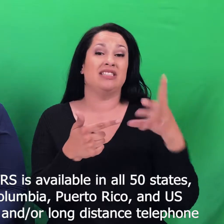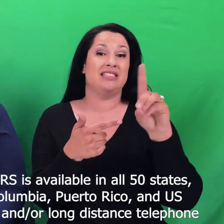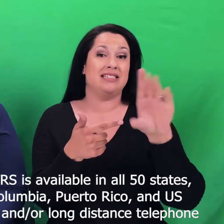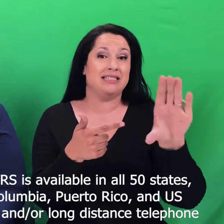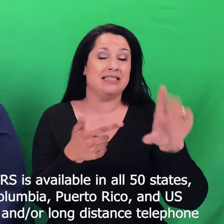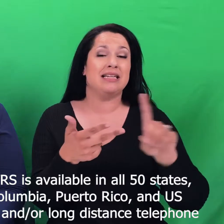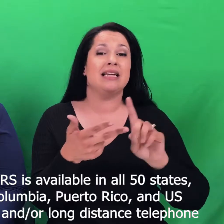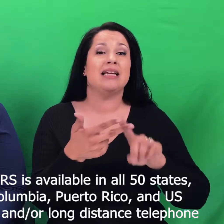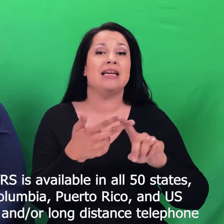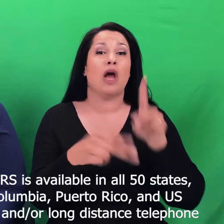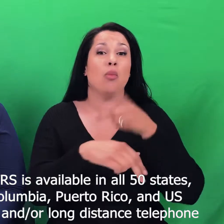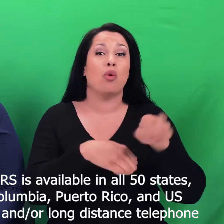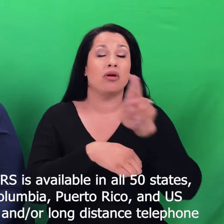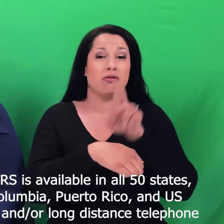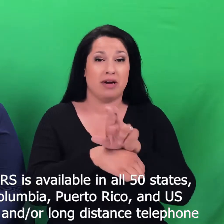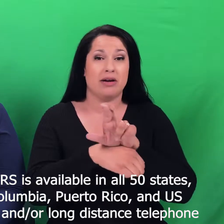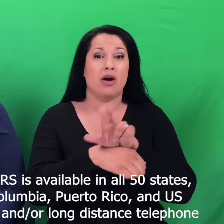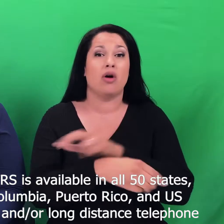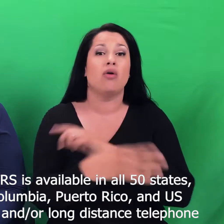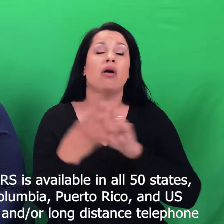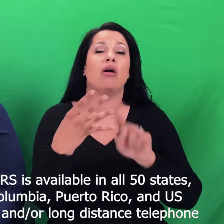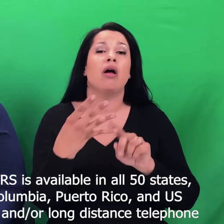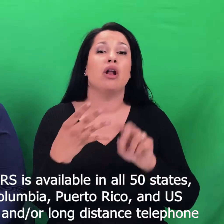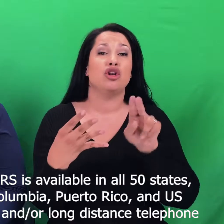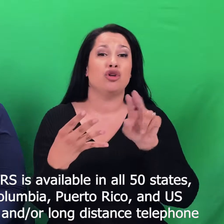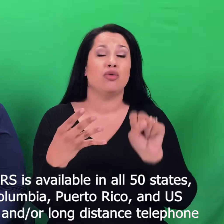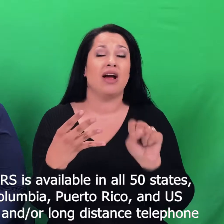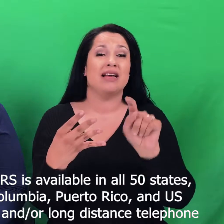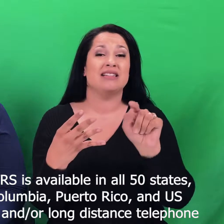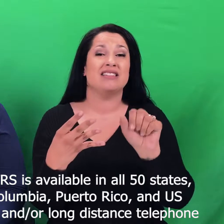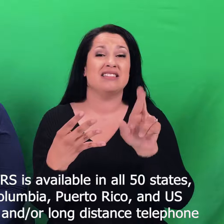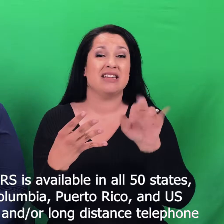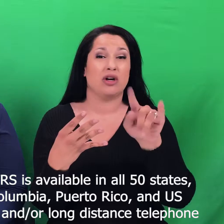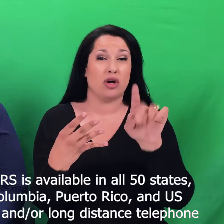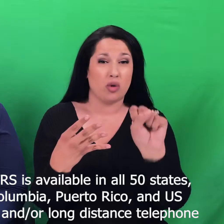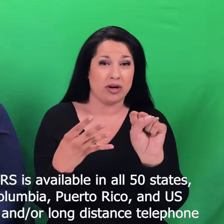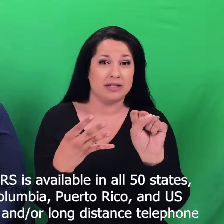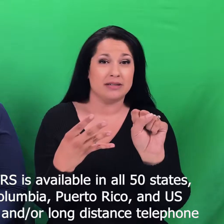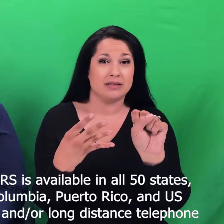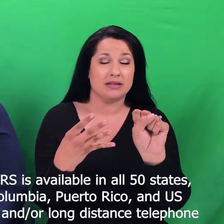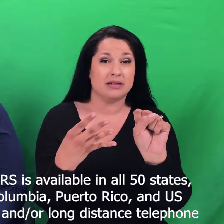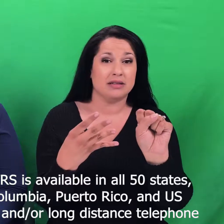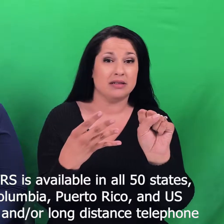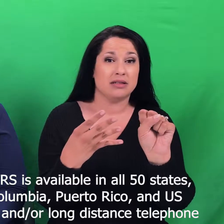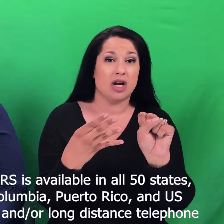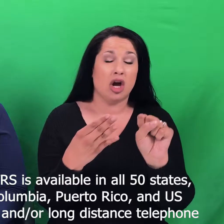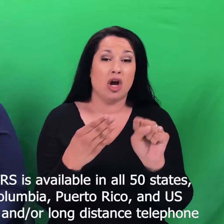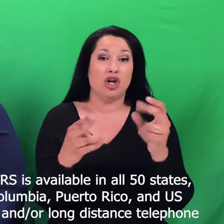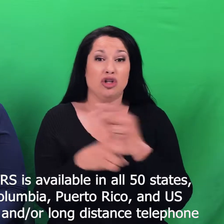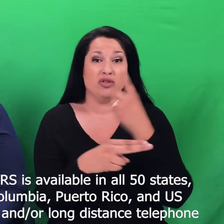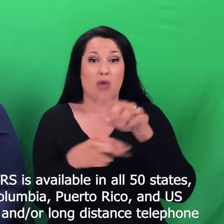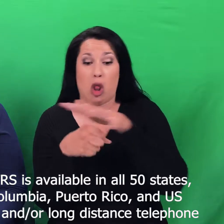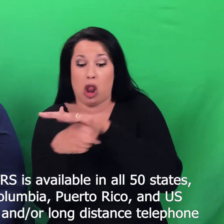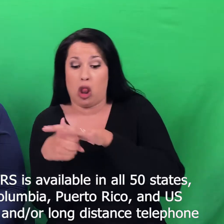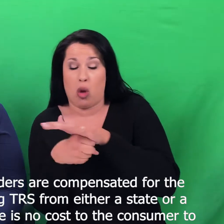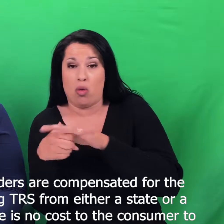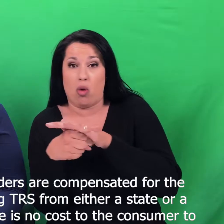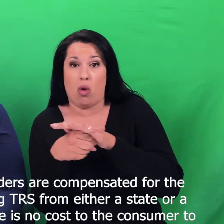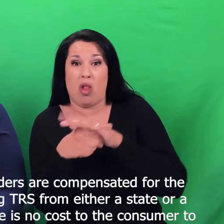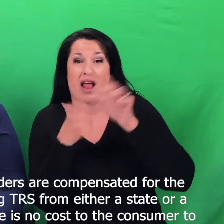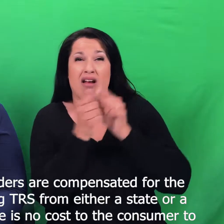Rico, and U.S. territories for local and/or long-distance telephone